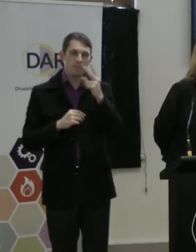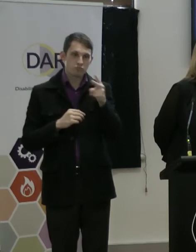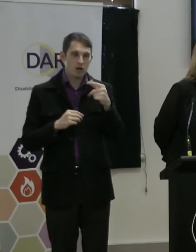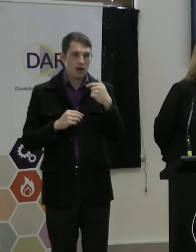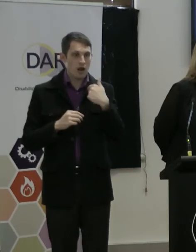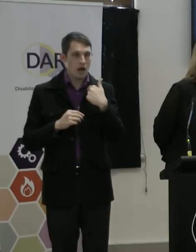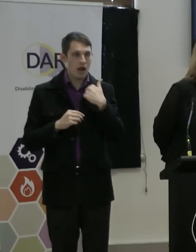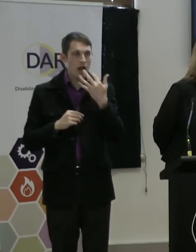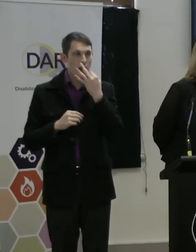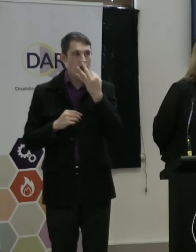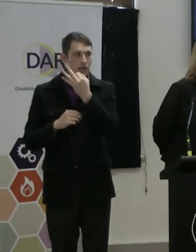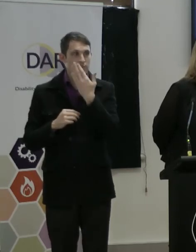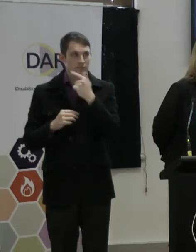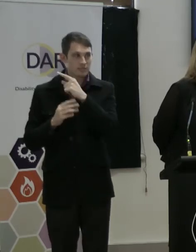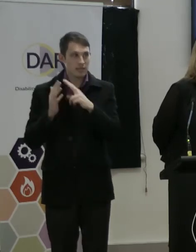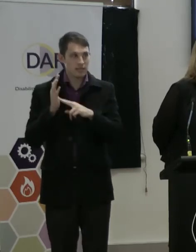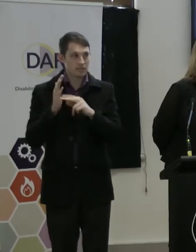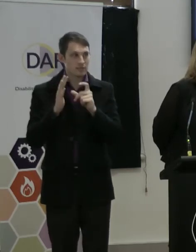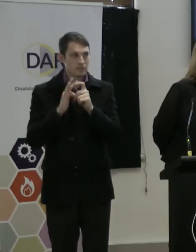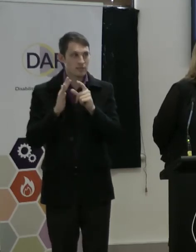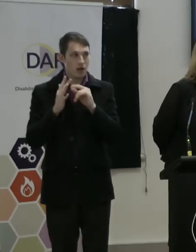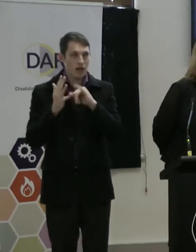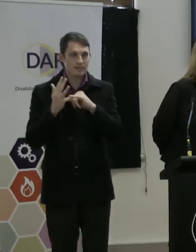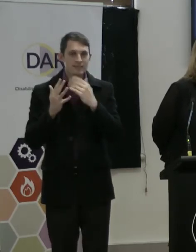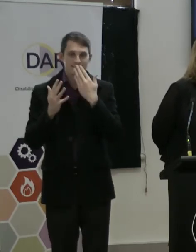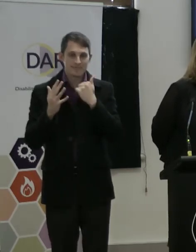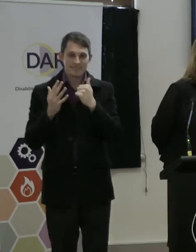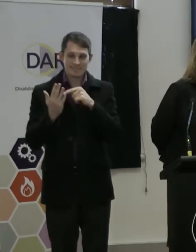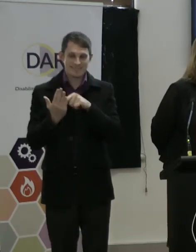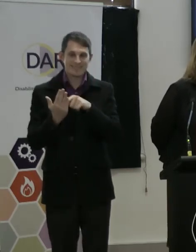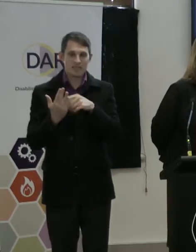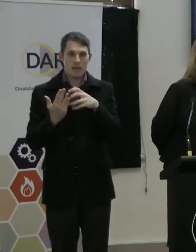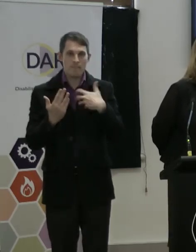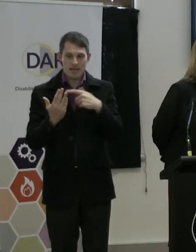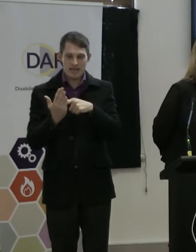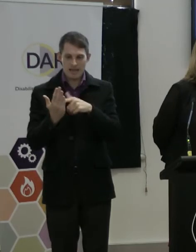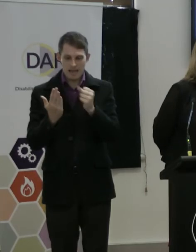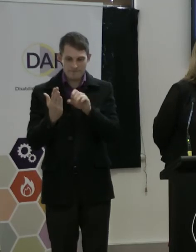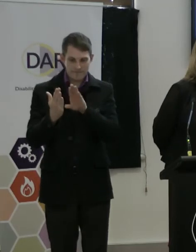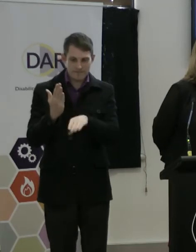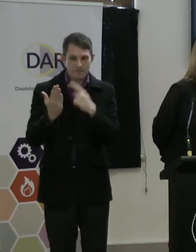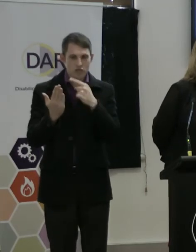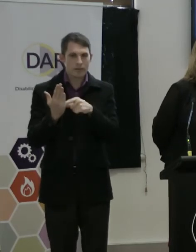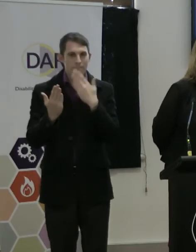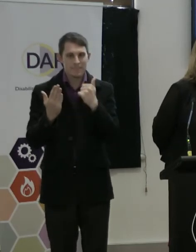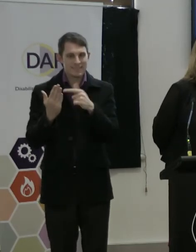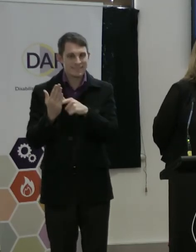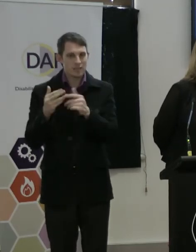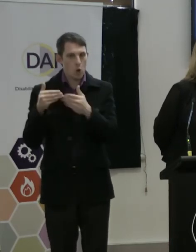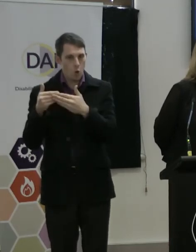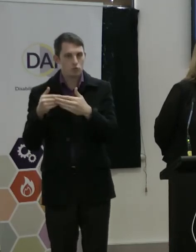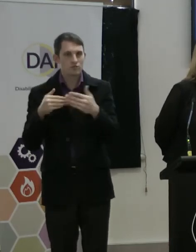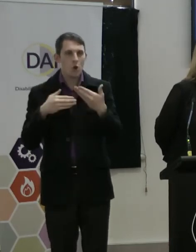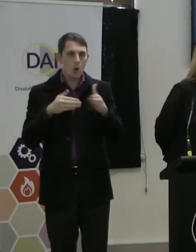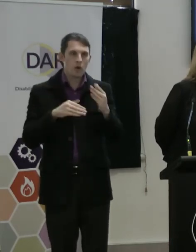to close down and reopen a new complaint, which was completely disregarded, and basically